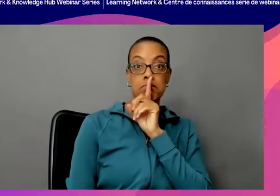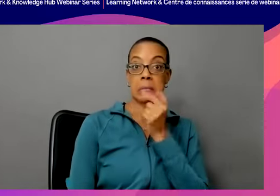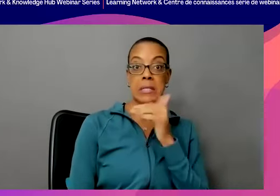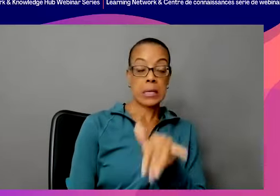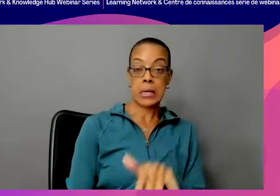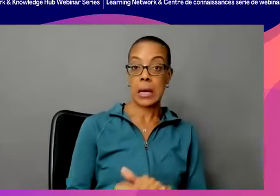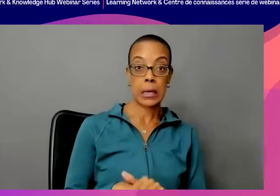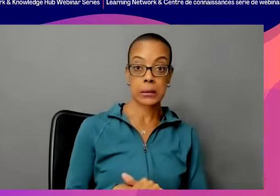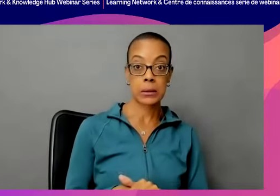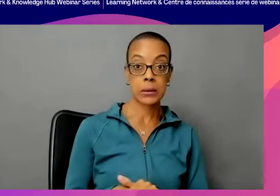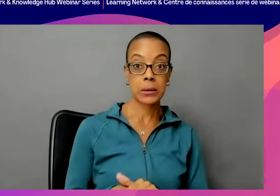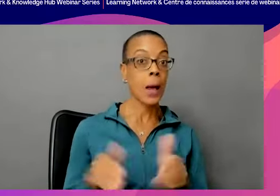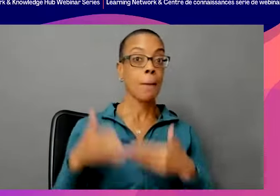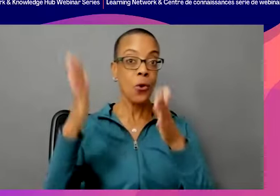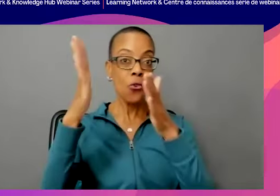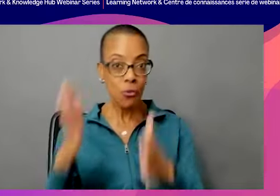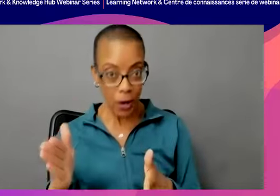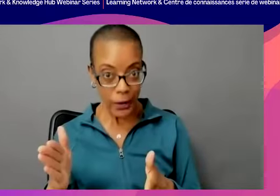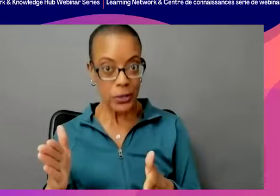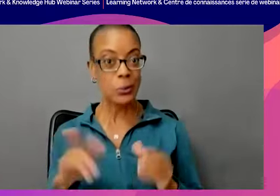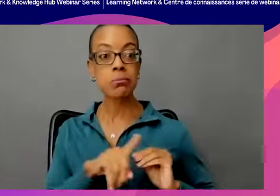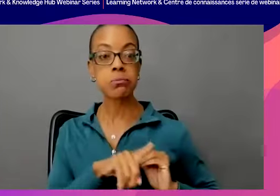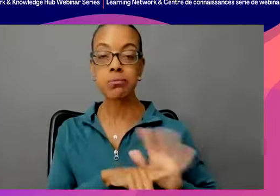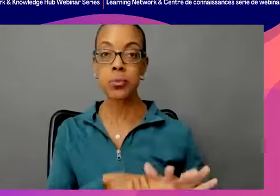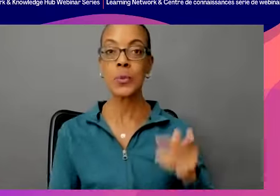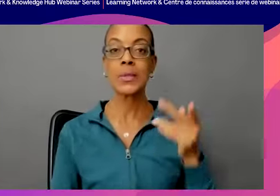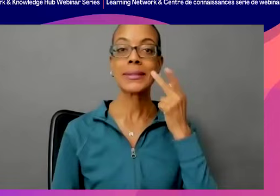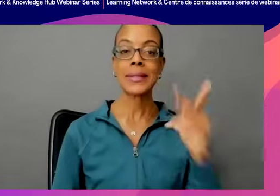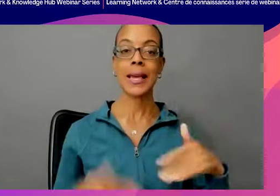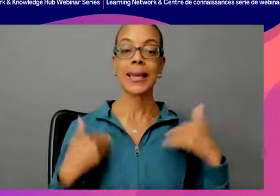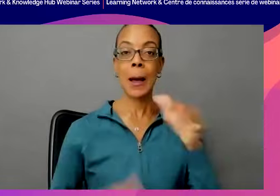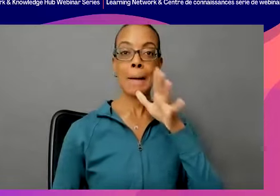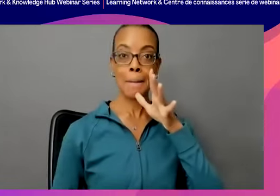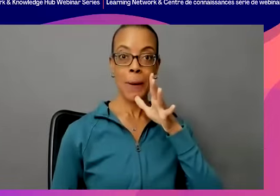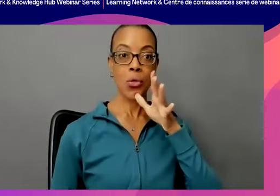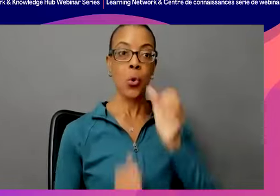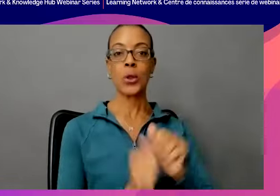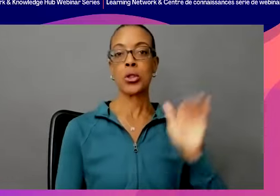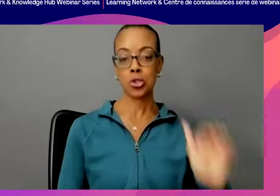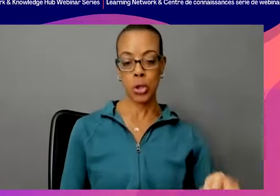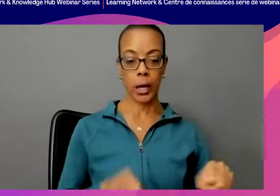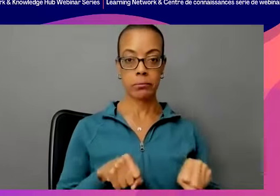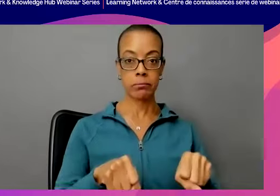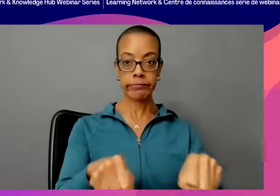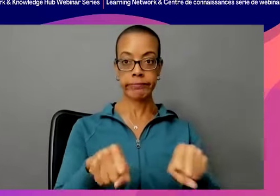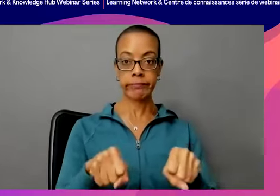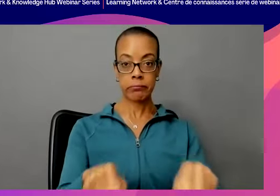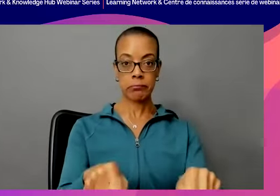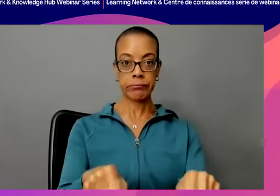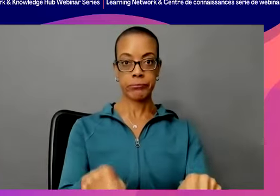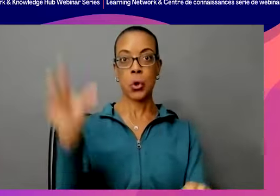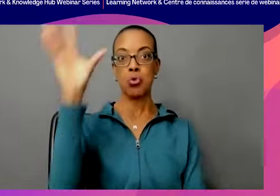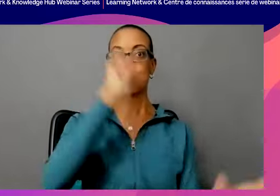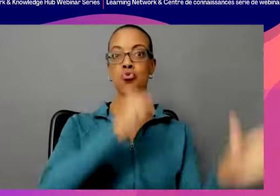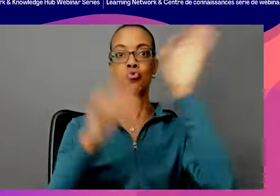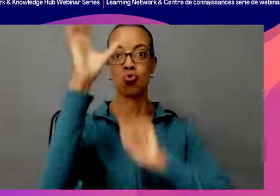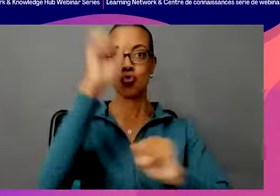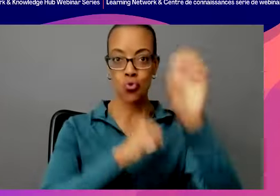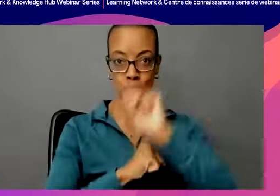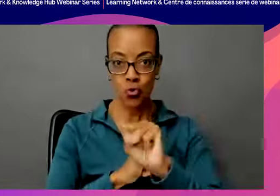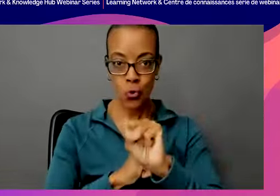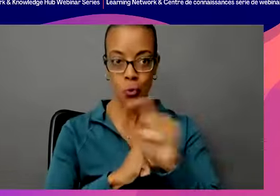can have when seeing a young mom with a child in a stroller and accessing harm